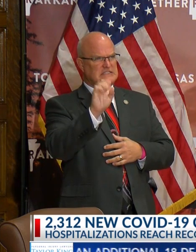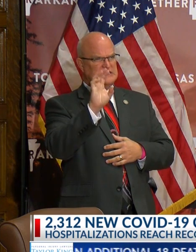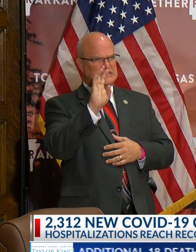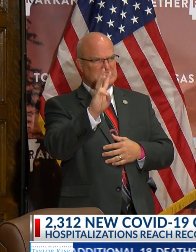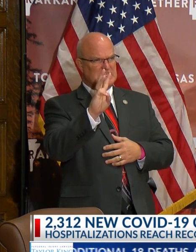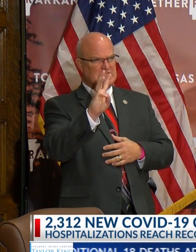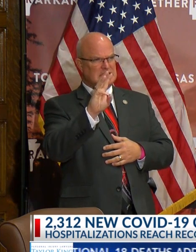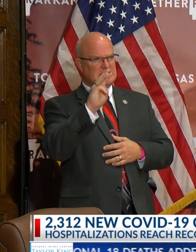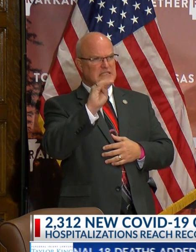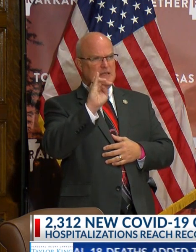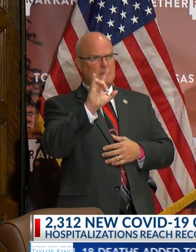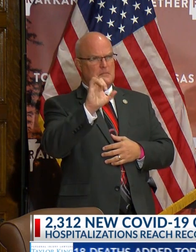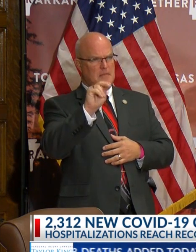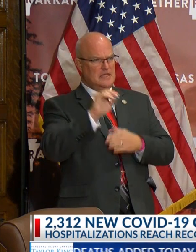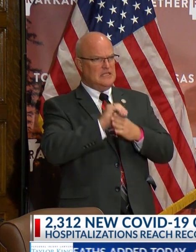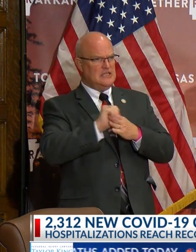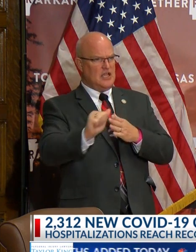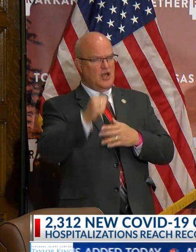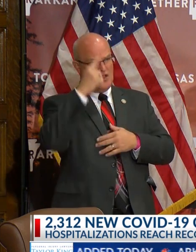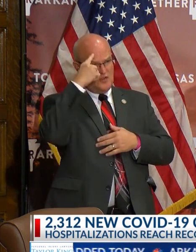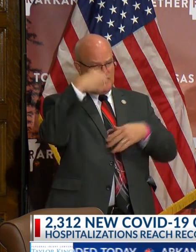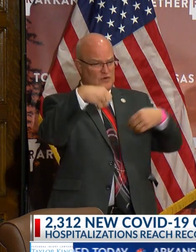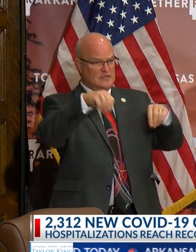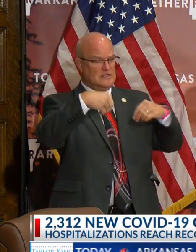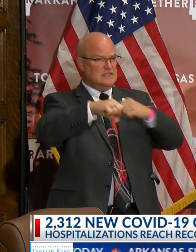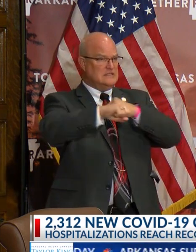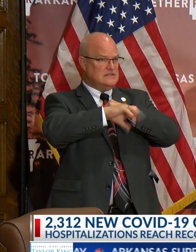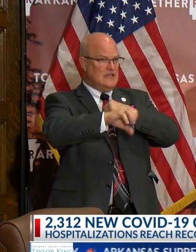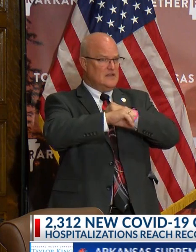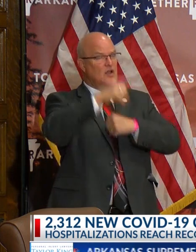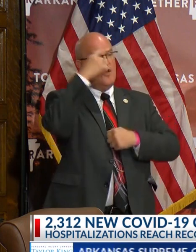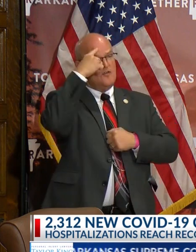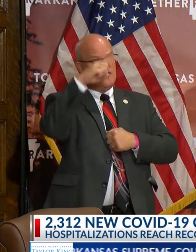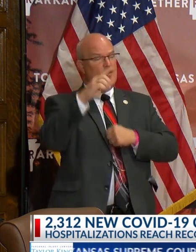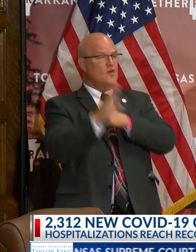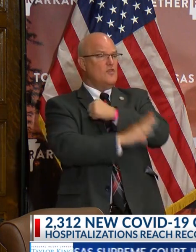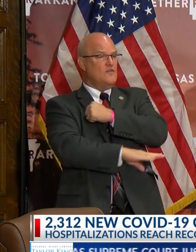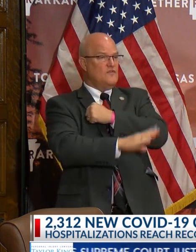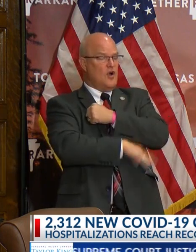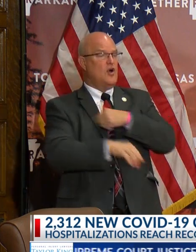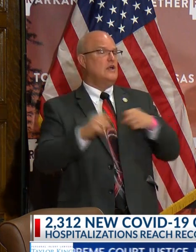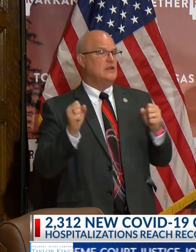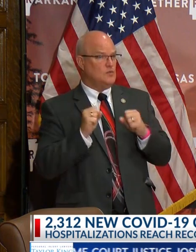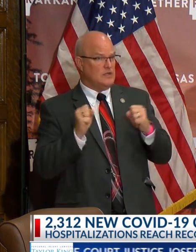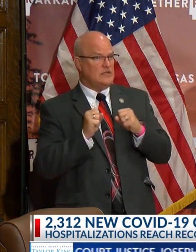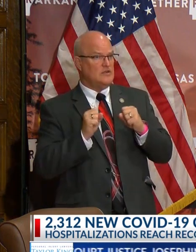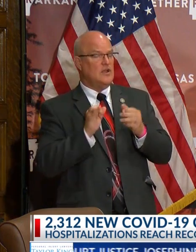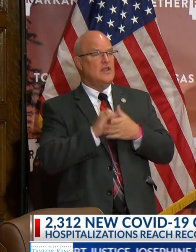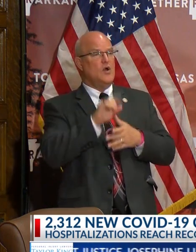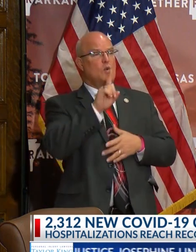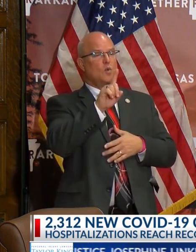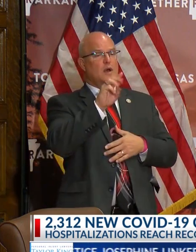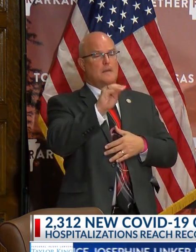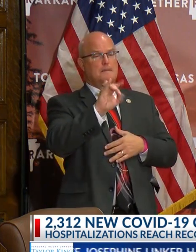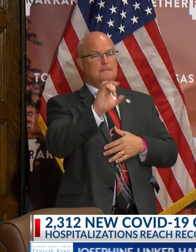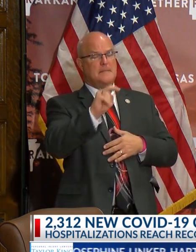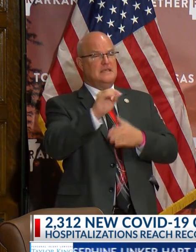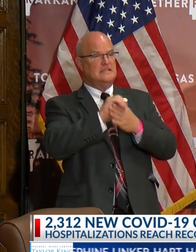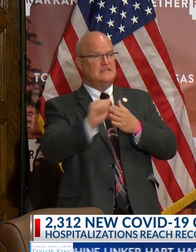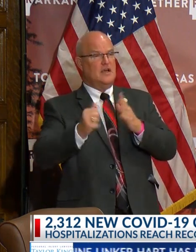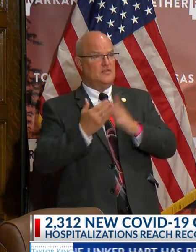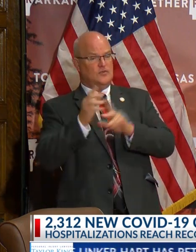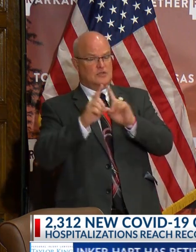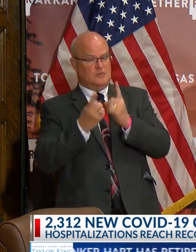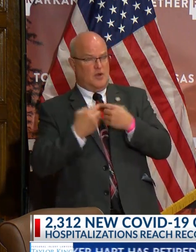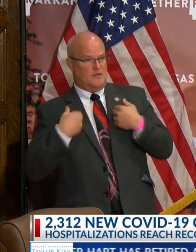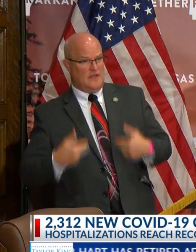$1.6 million to the marketing strategy for the fall and winter. That is $1 million through the Department of